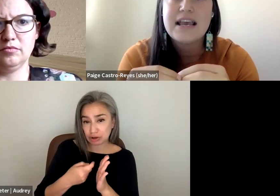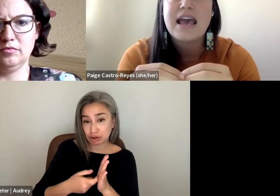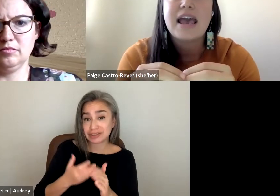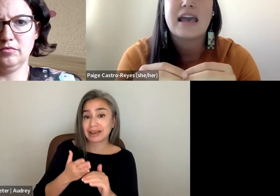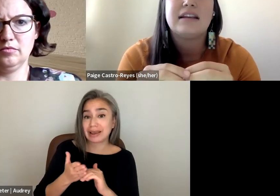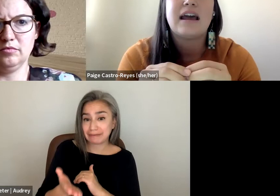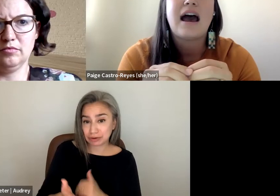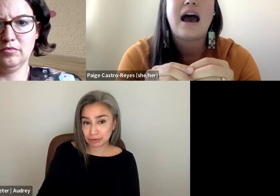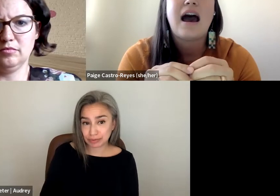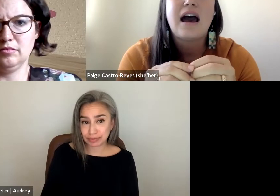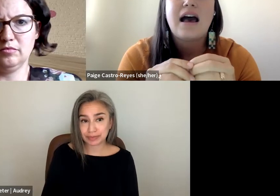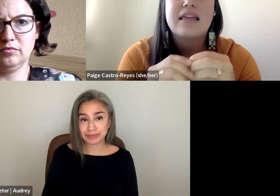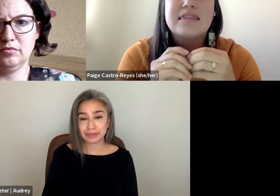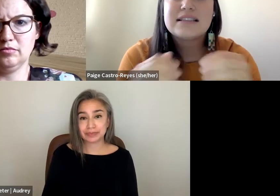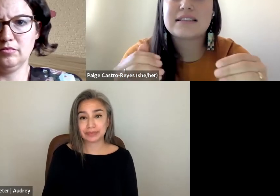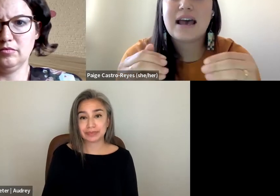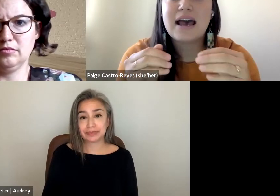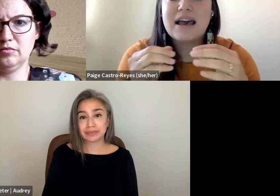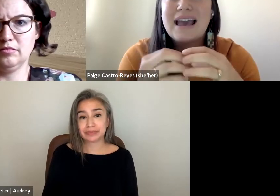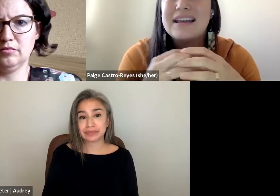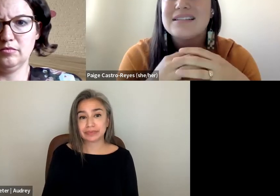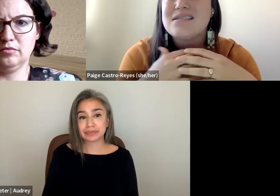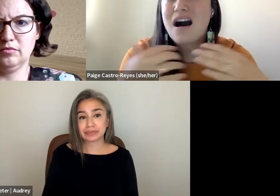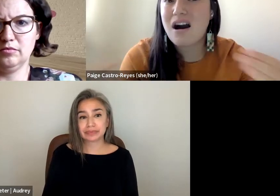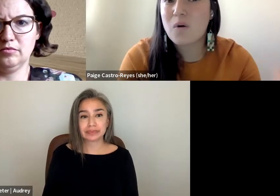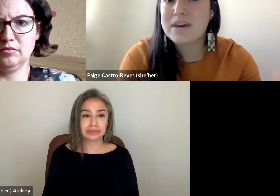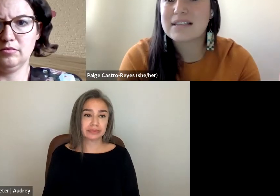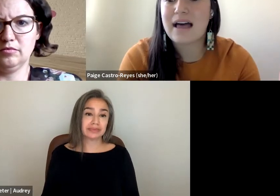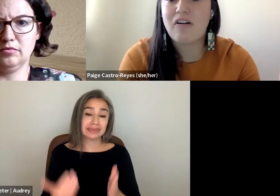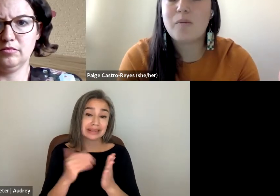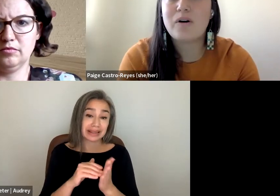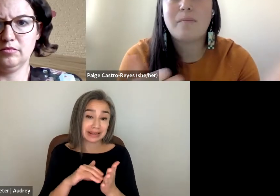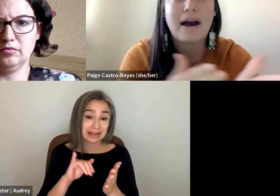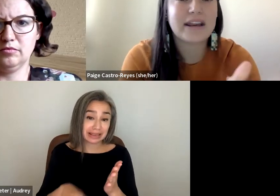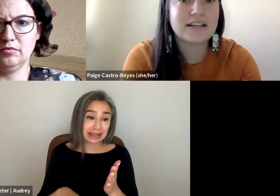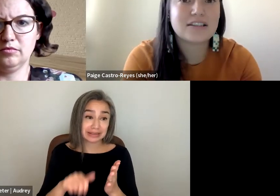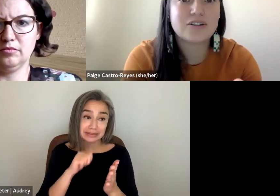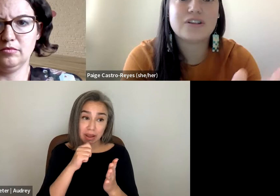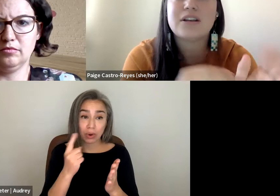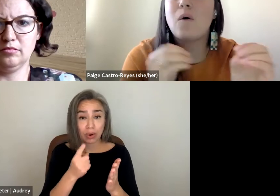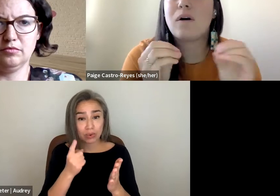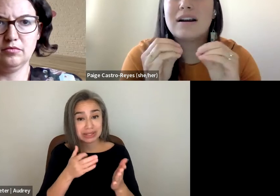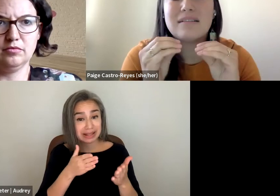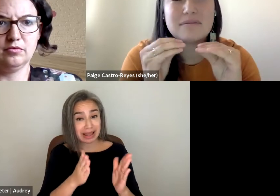fact. And this, again, is not always allowable by your